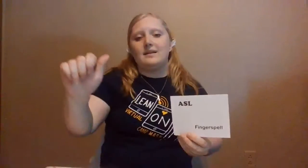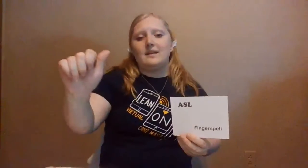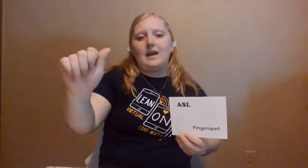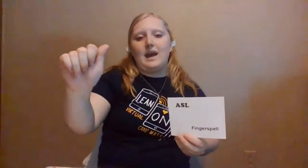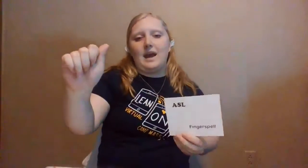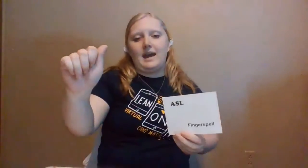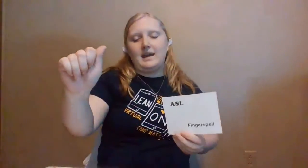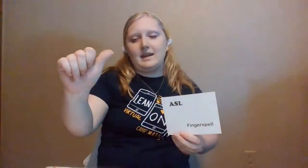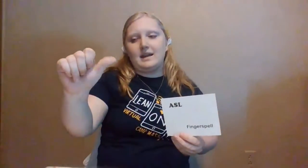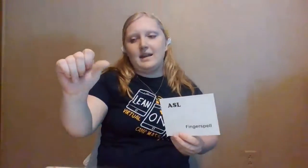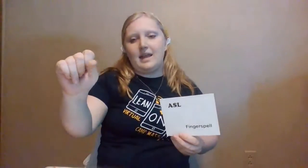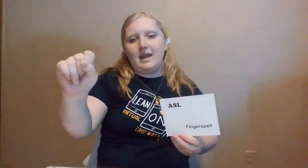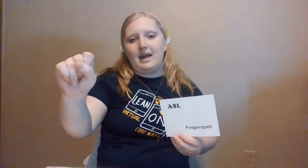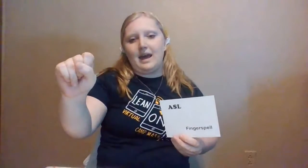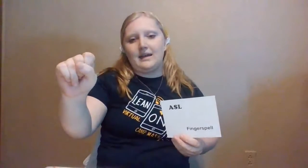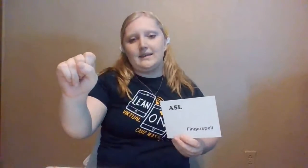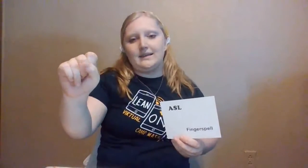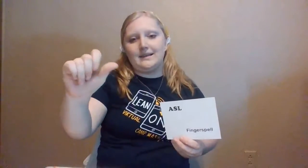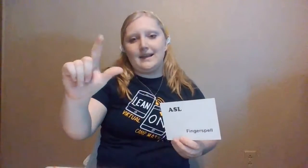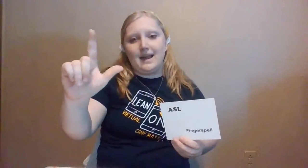is ASL,